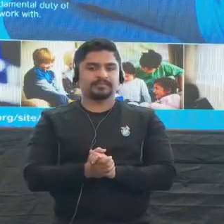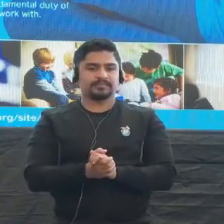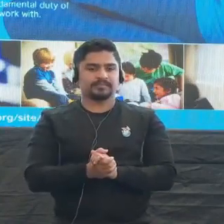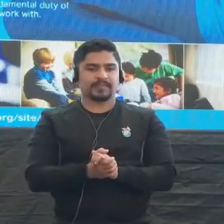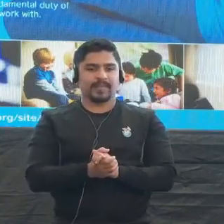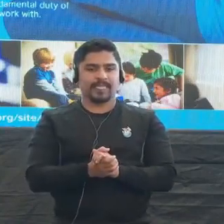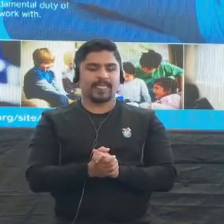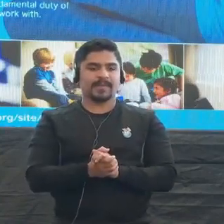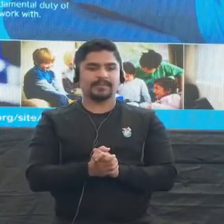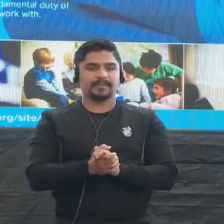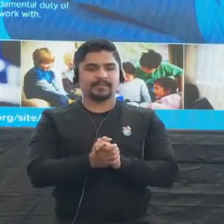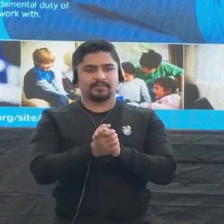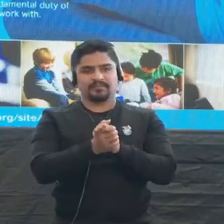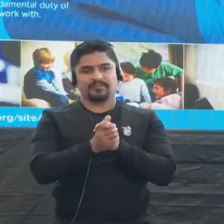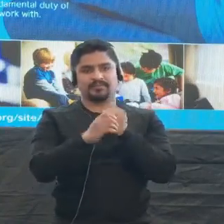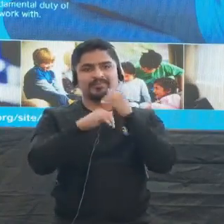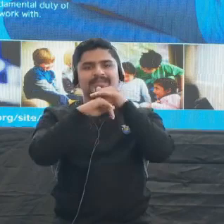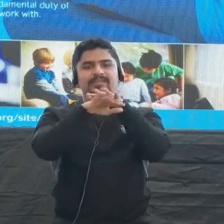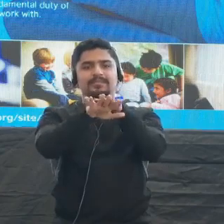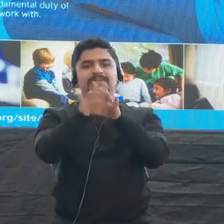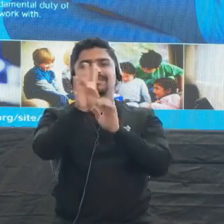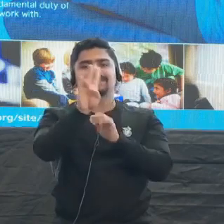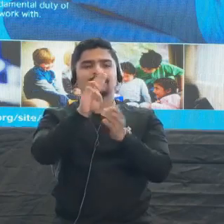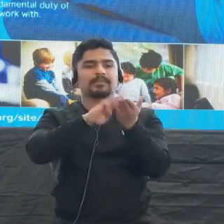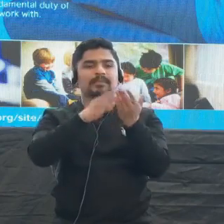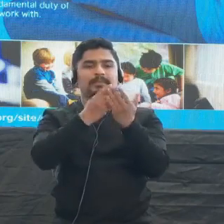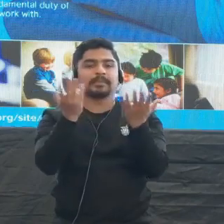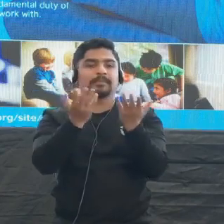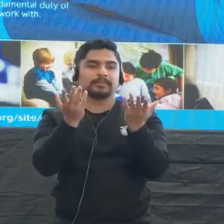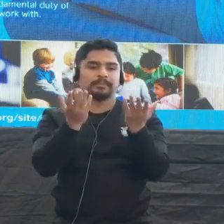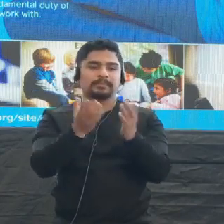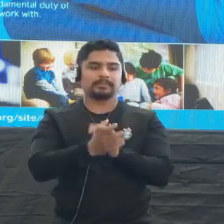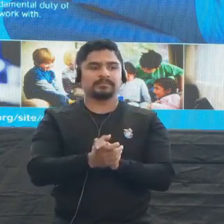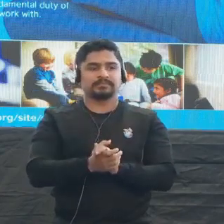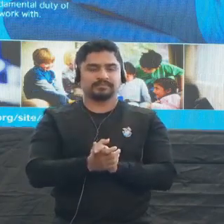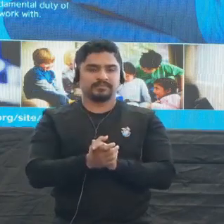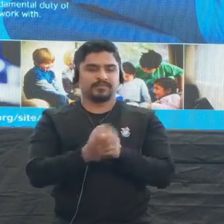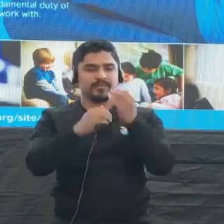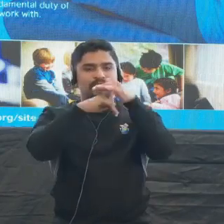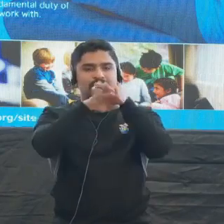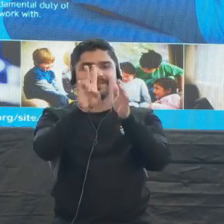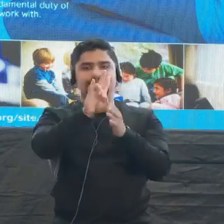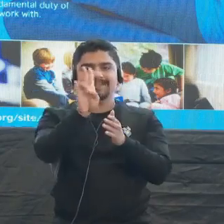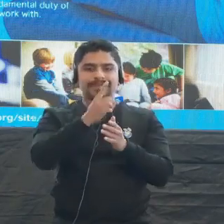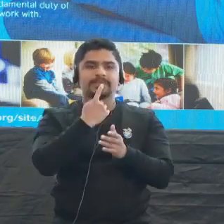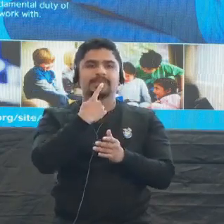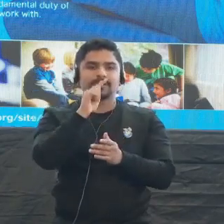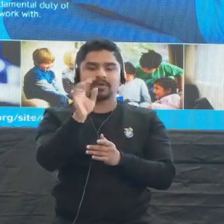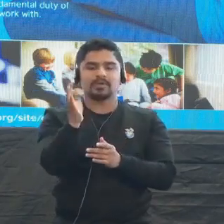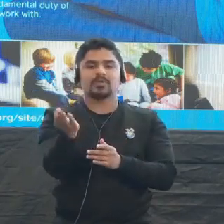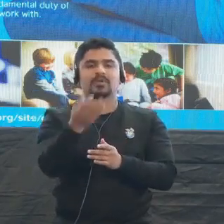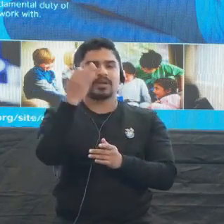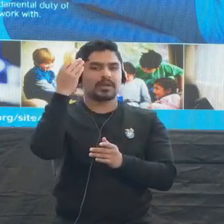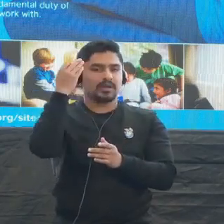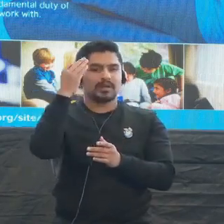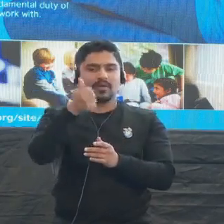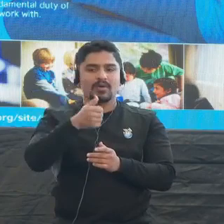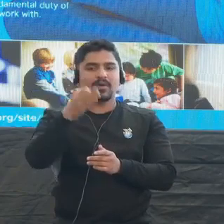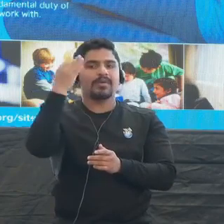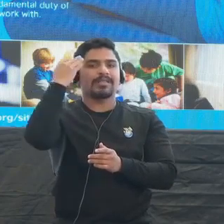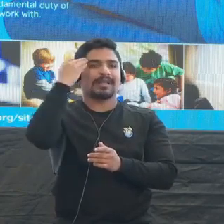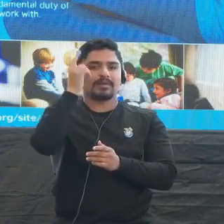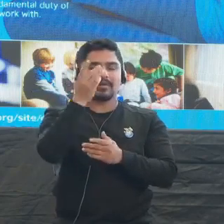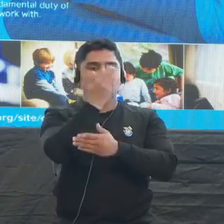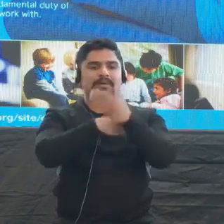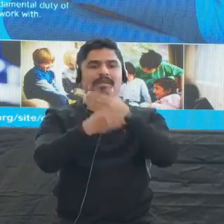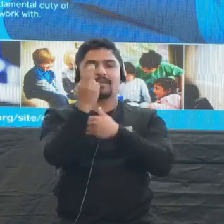what is inclusive education? Inclusive education is a new approach of education in